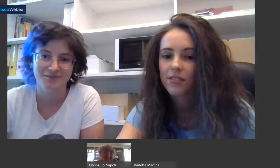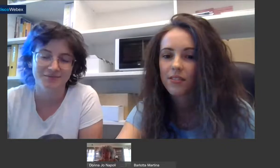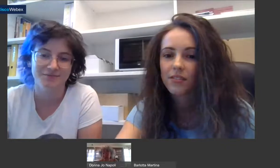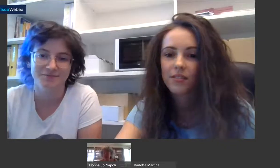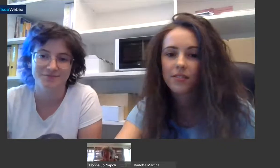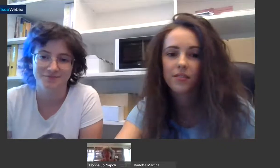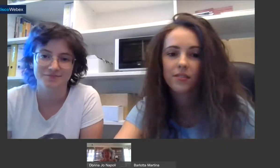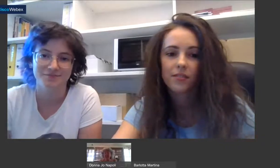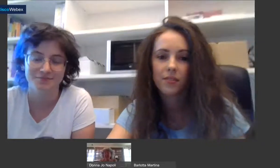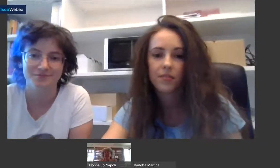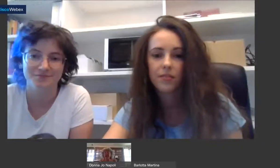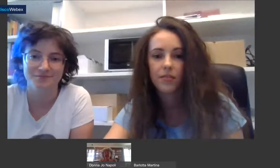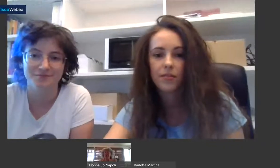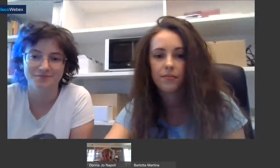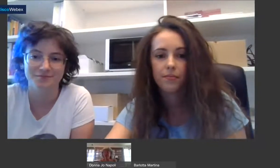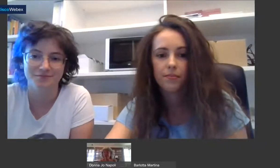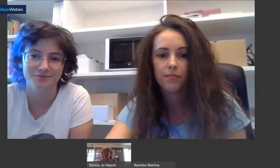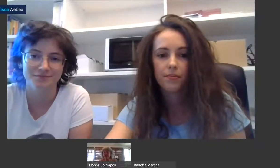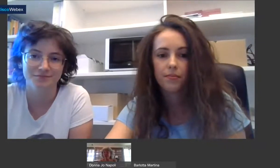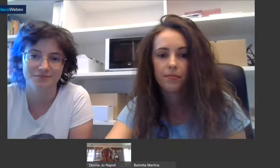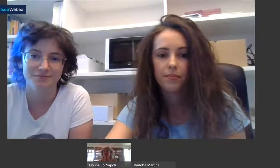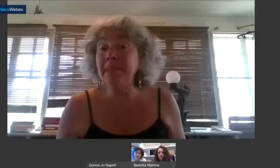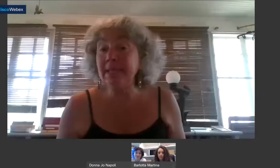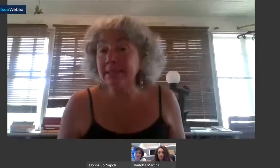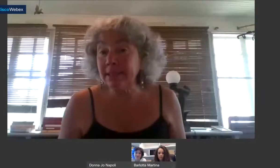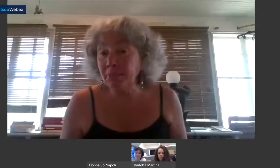Yes, you can see when you first meet someone,